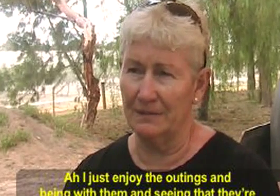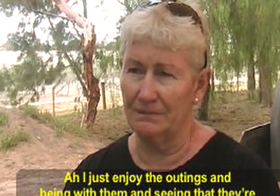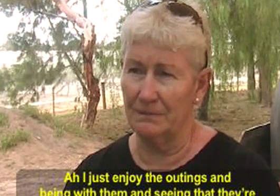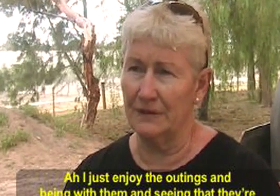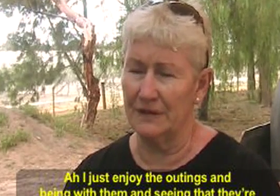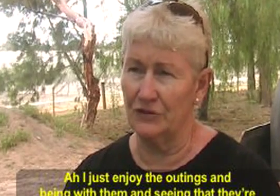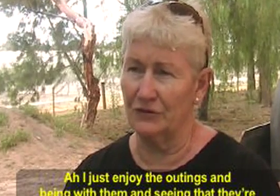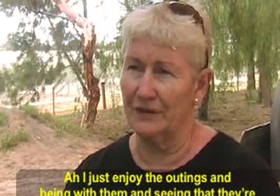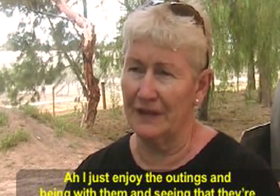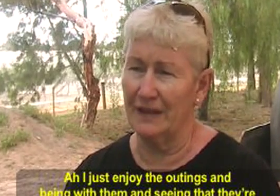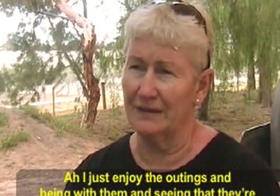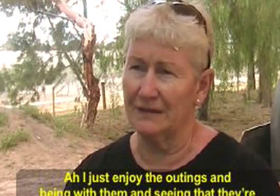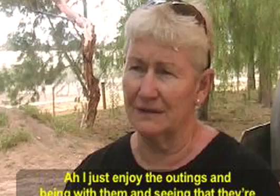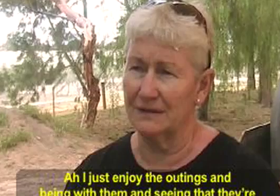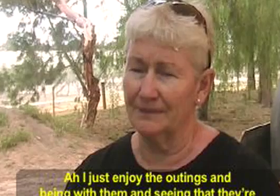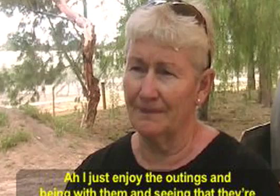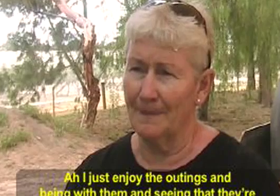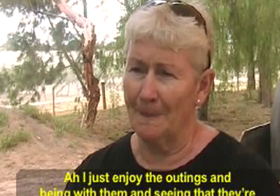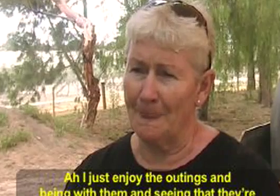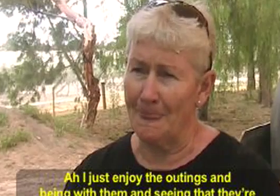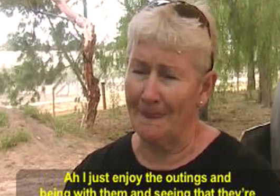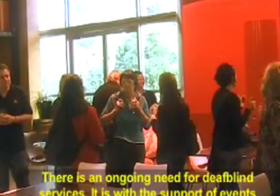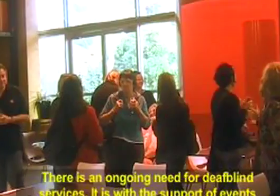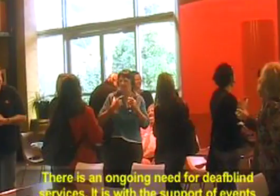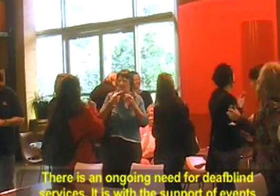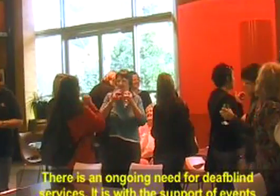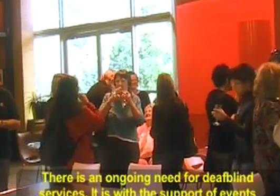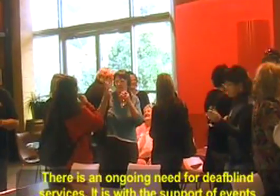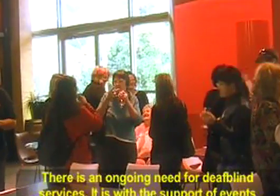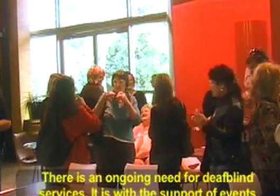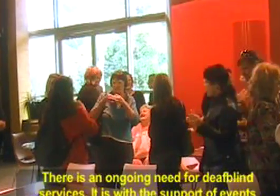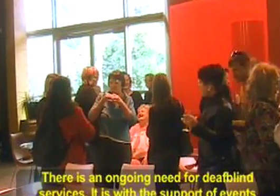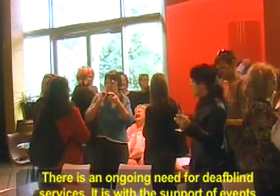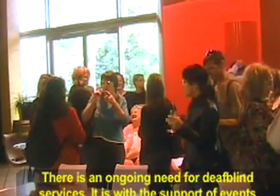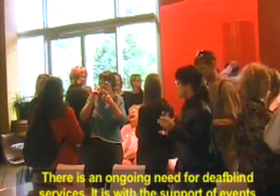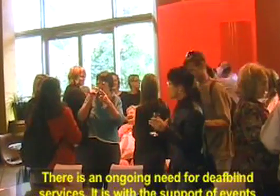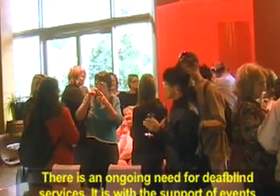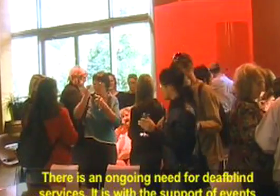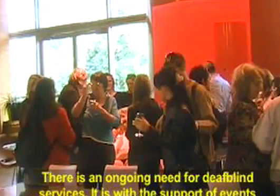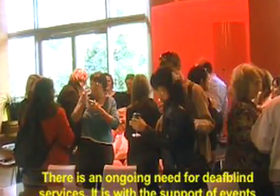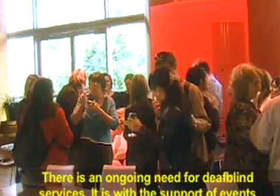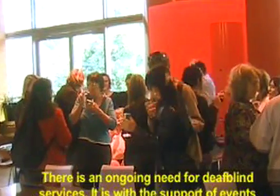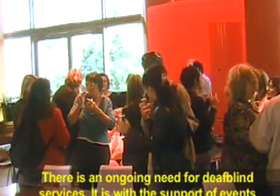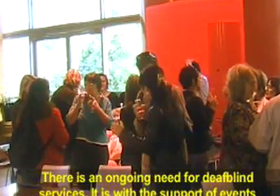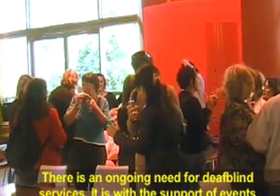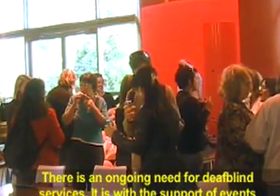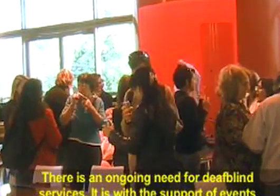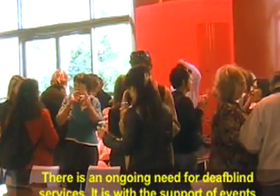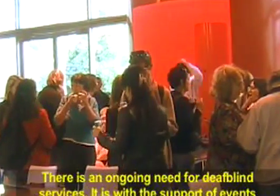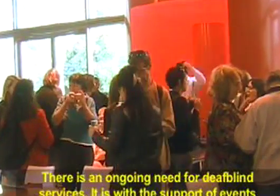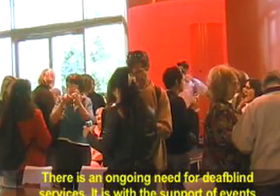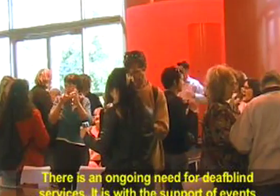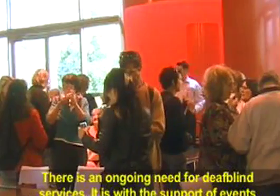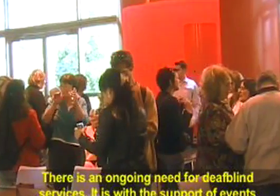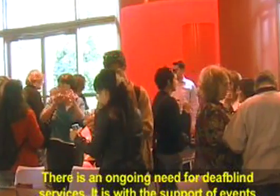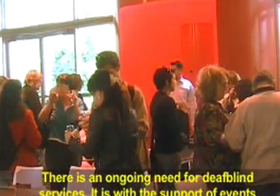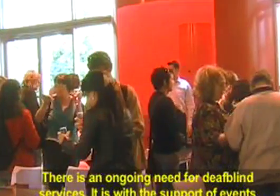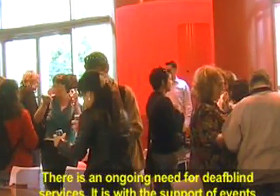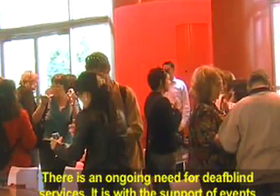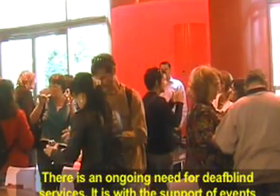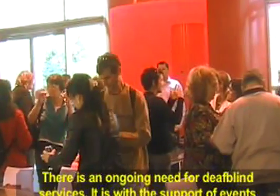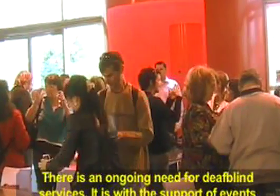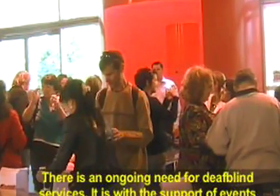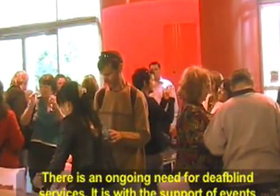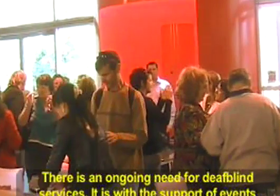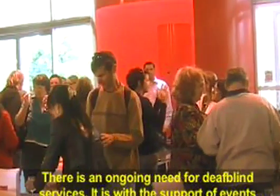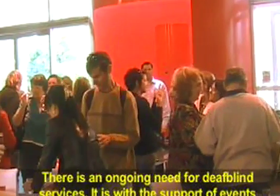happy and really enjoying the outings. There's an ongoing need for deafblind services. It's with the support of